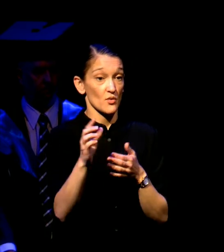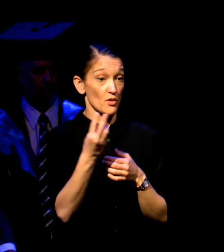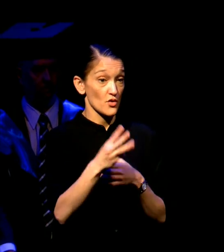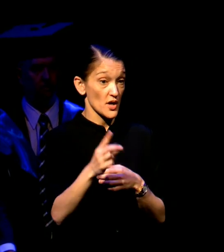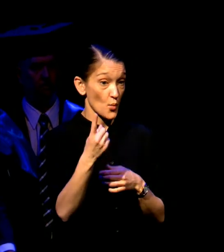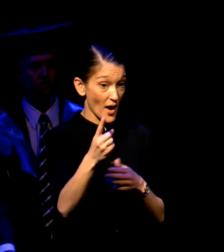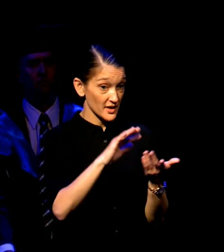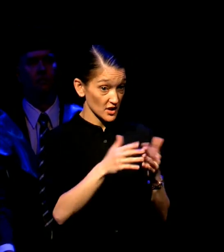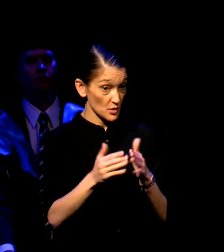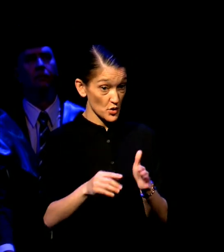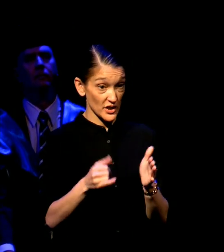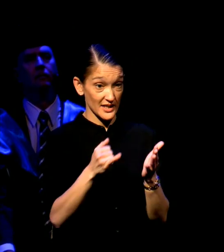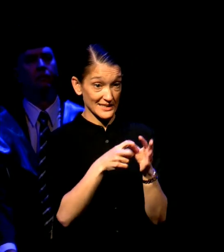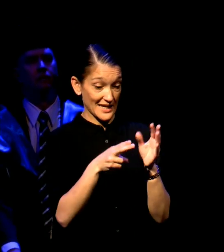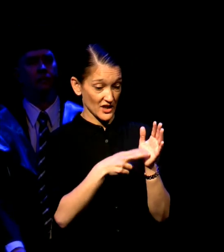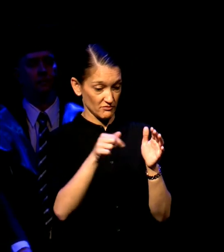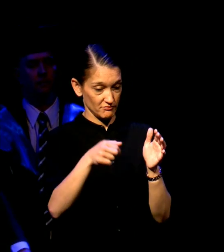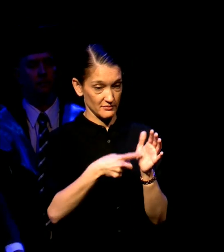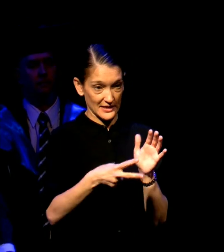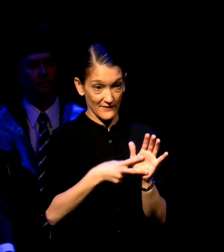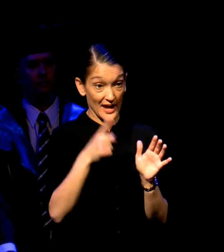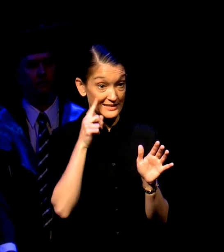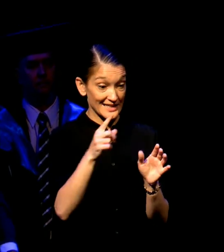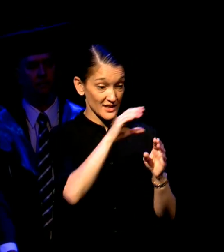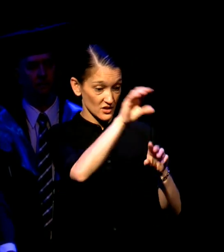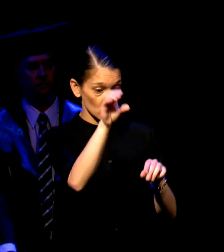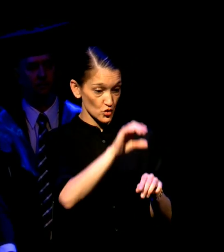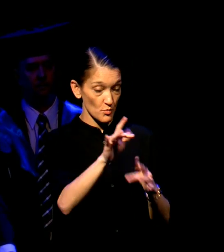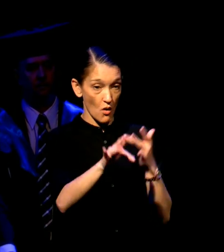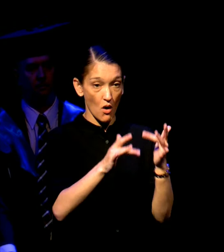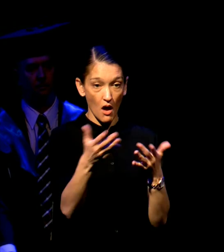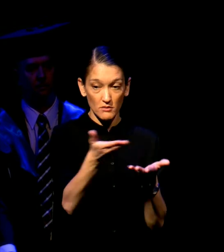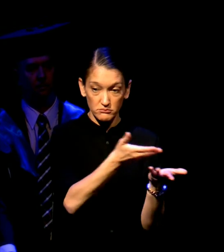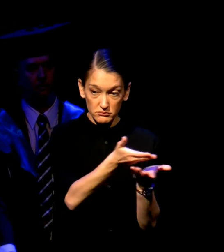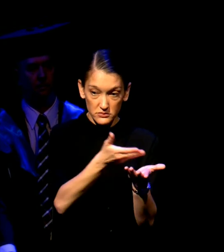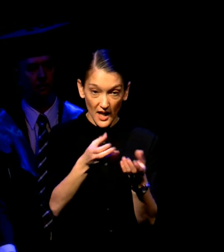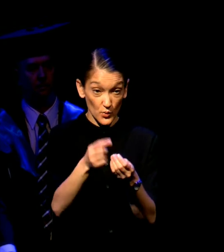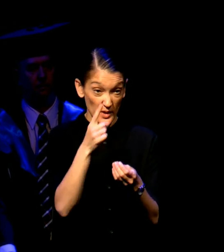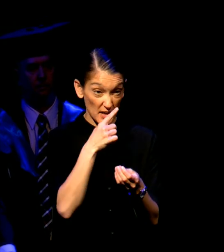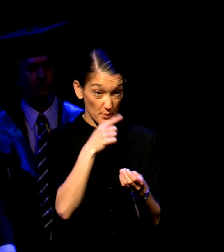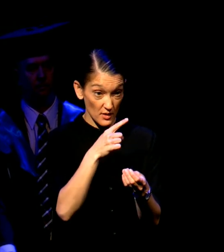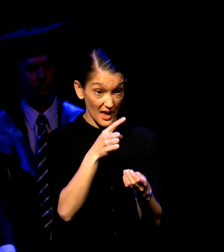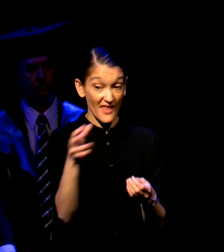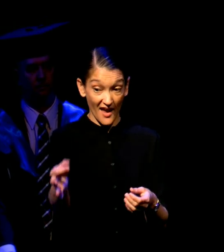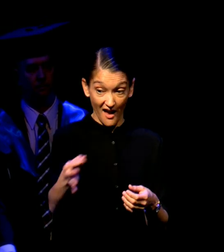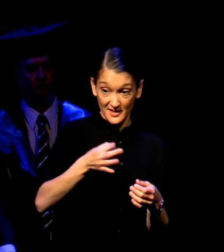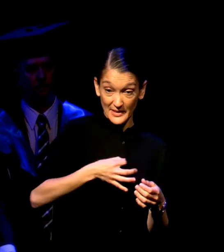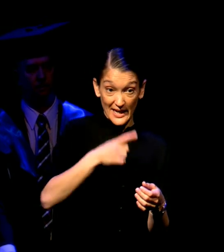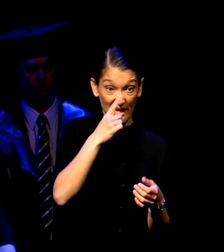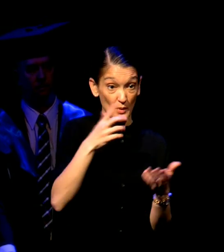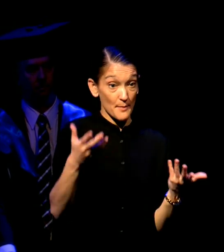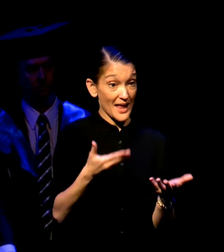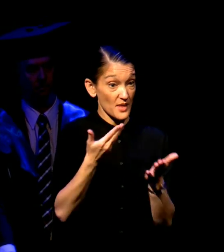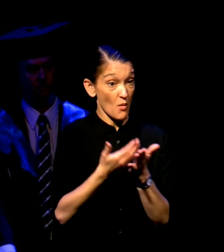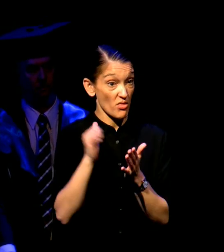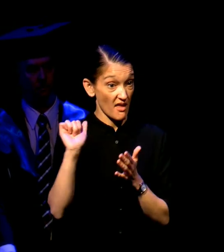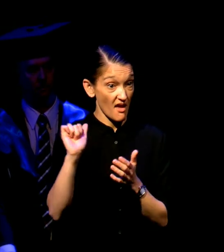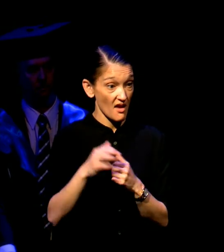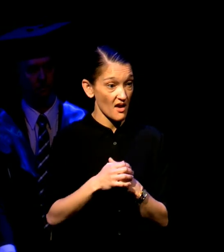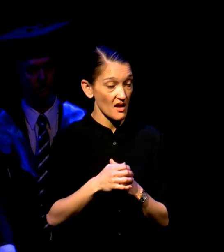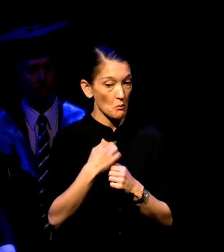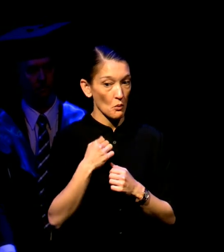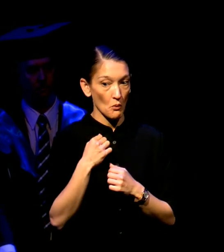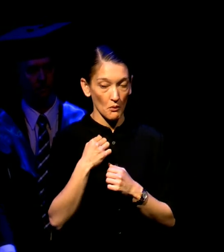Melbourne, had seen these Zoom online video chats with people and asked if they could play them on their platform. I thought about